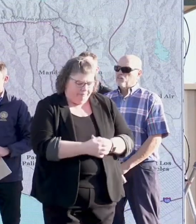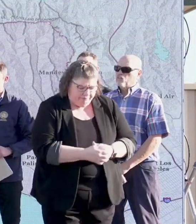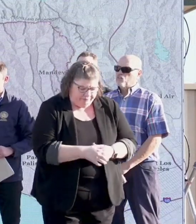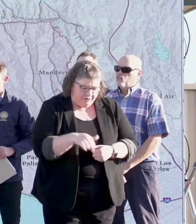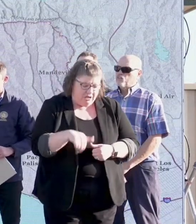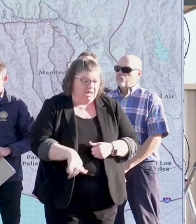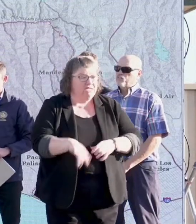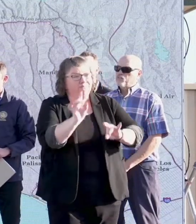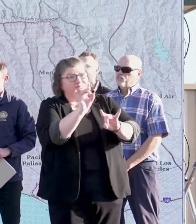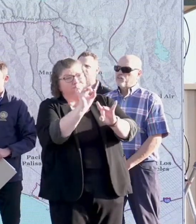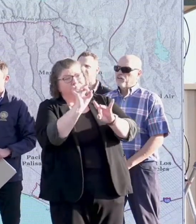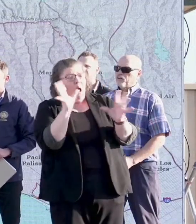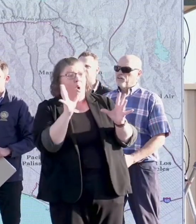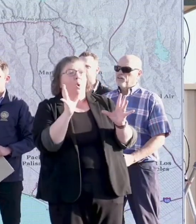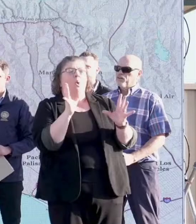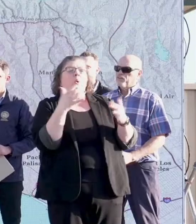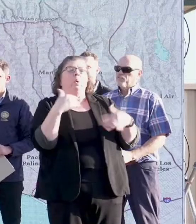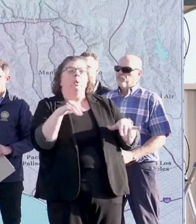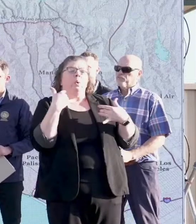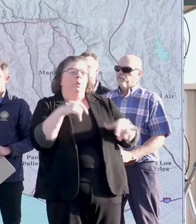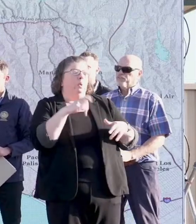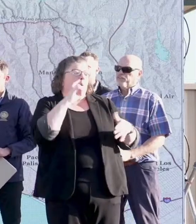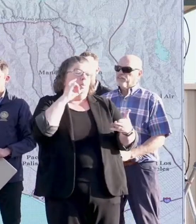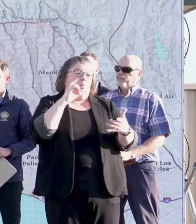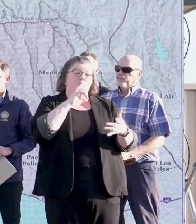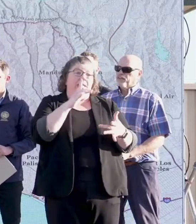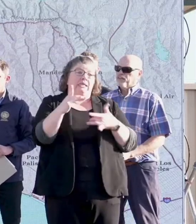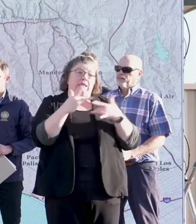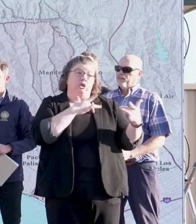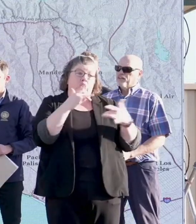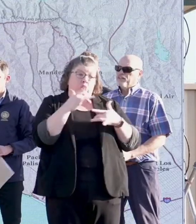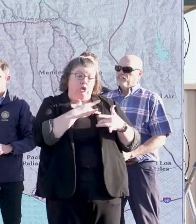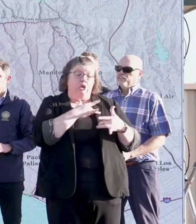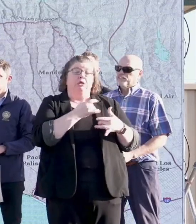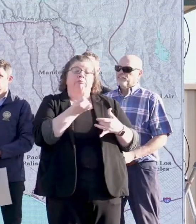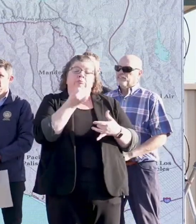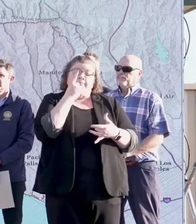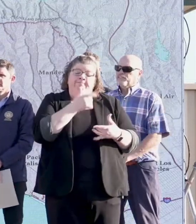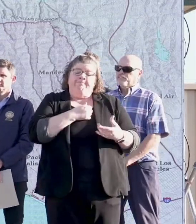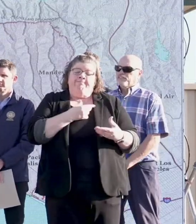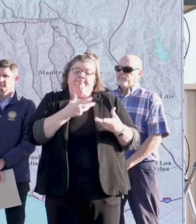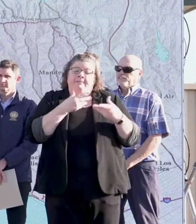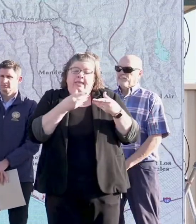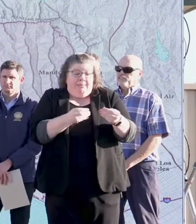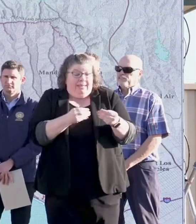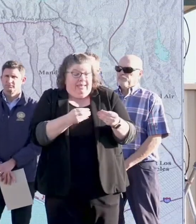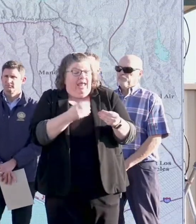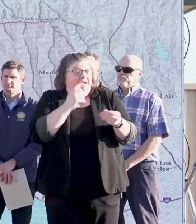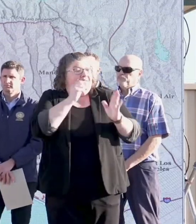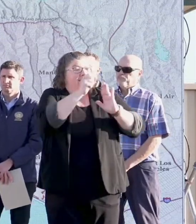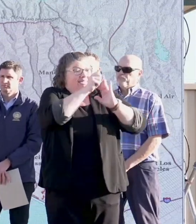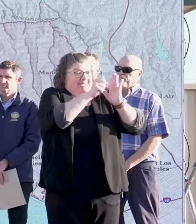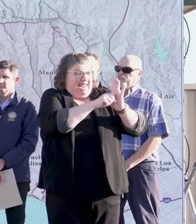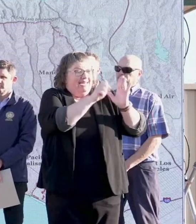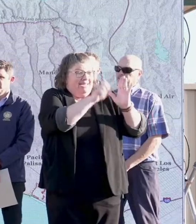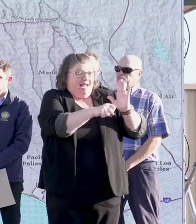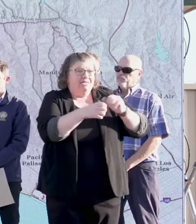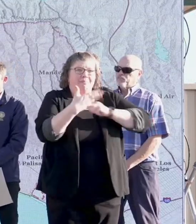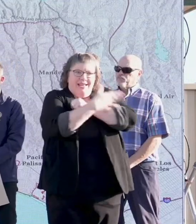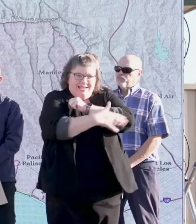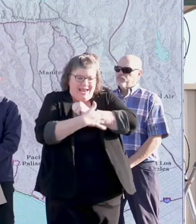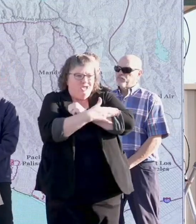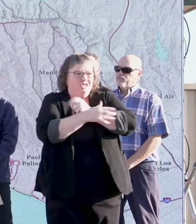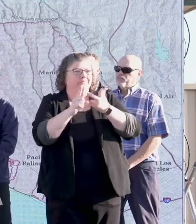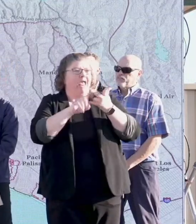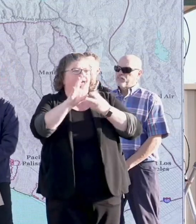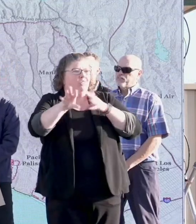has, of course, attracted the concern and the empathy of not just the state, but the nation and the world.